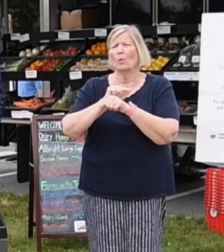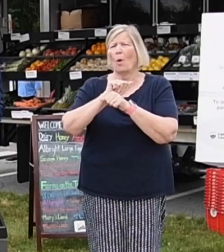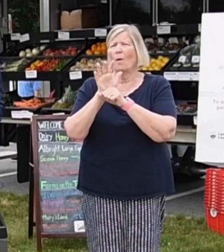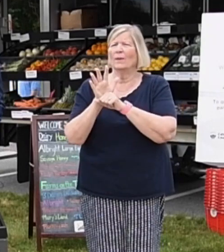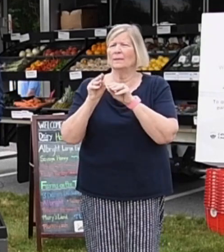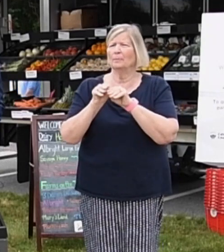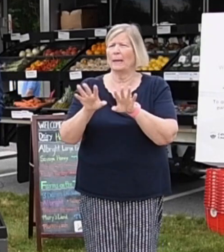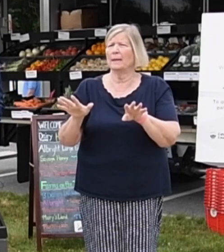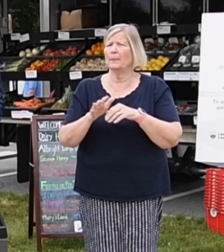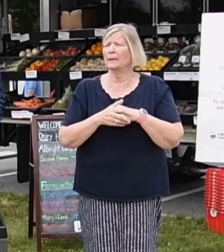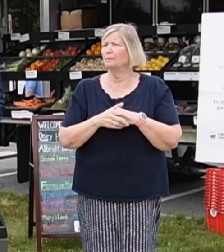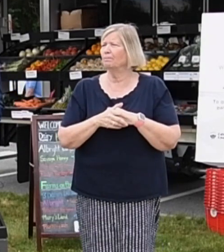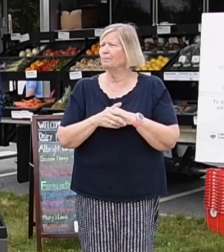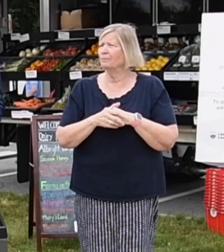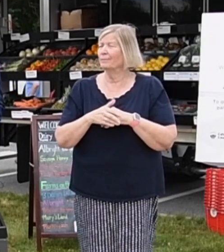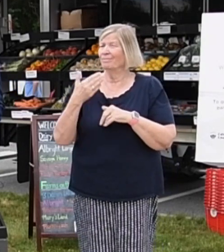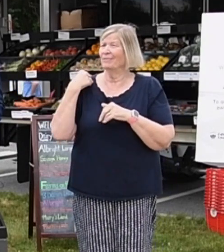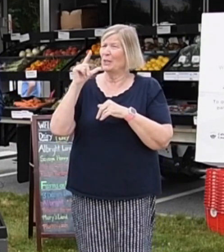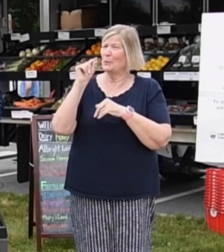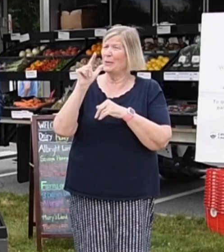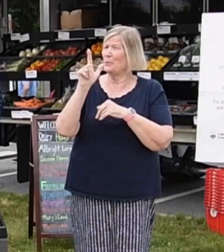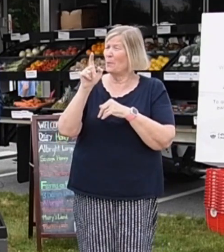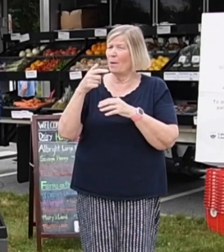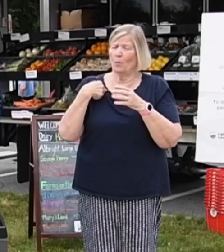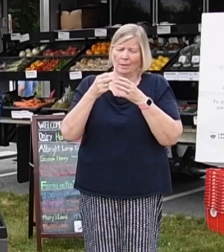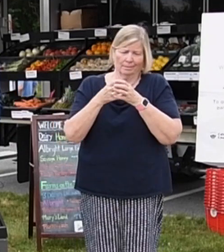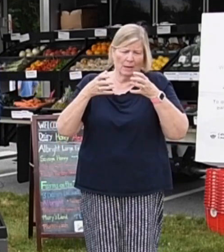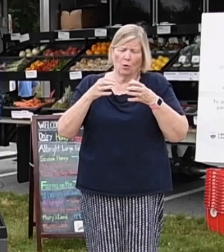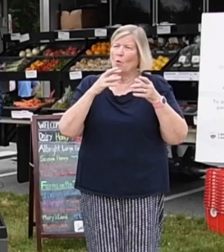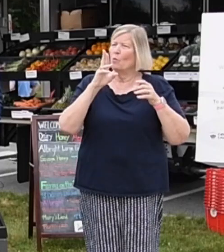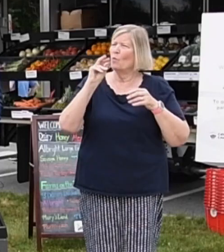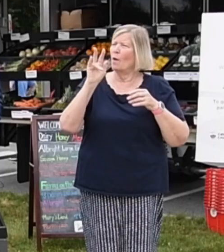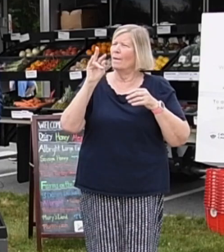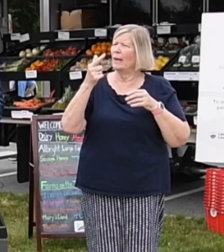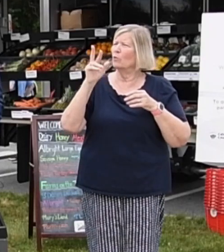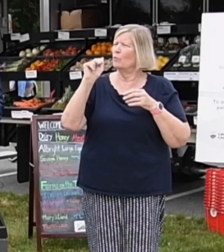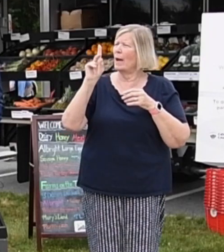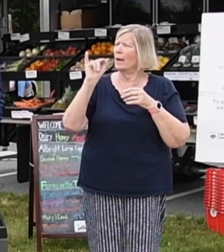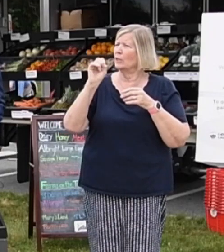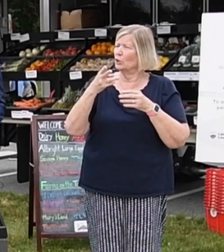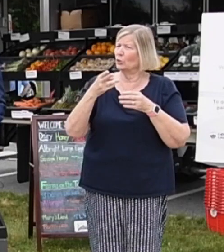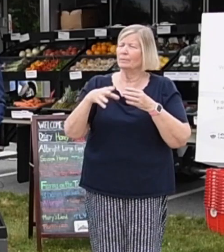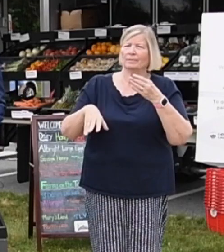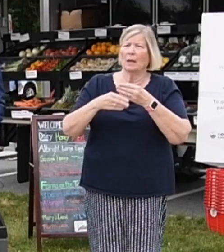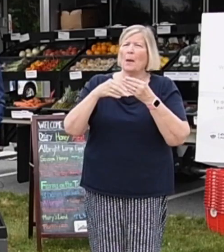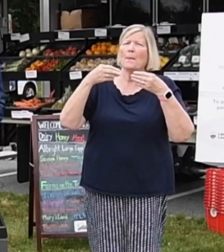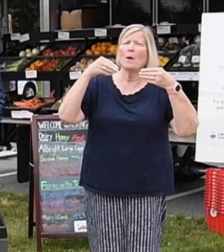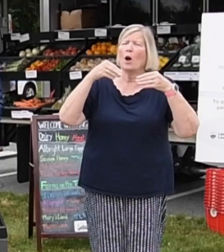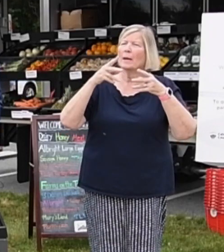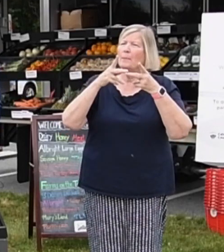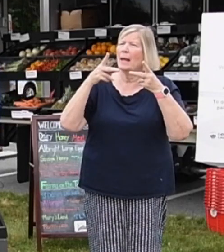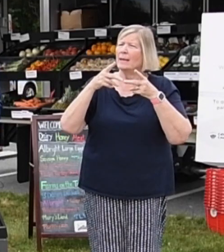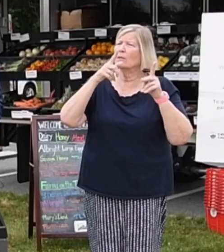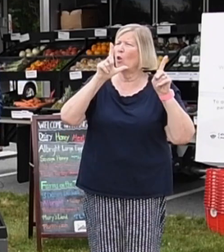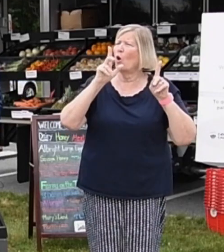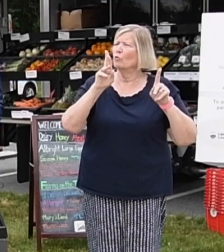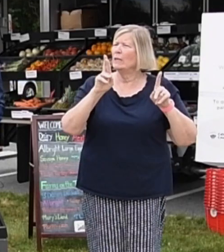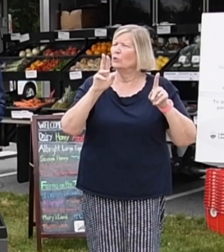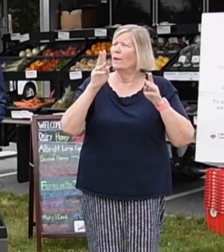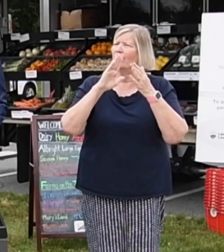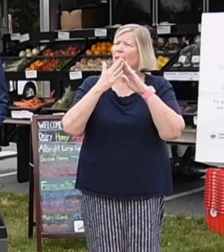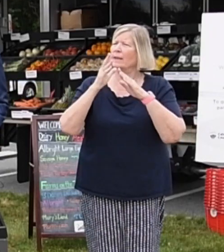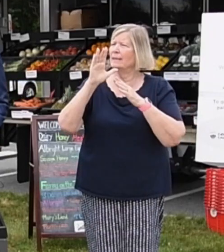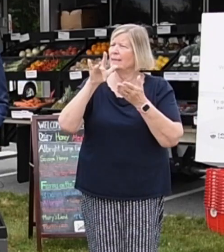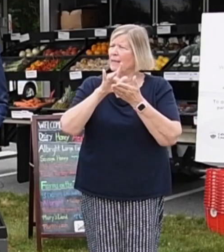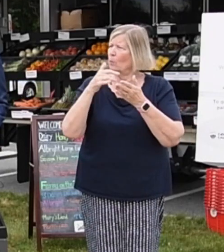pandemic. In 2021, we expanded the Roving Radish with the addition of the marketplace at Longreach Village Center, where we